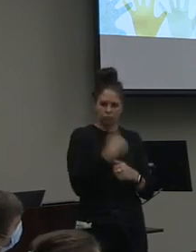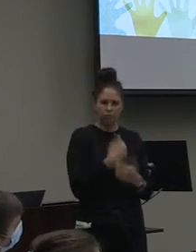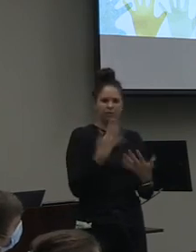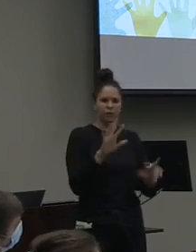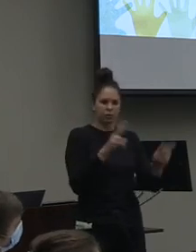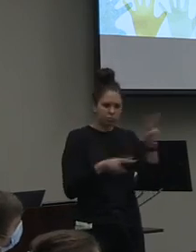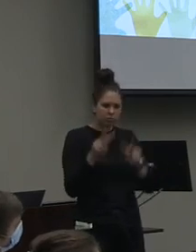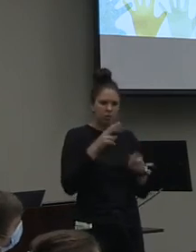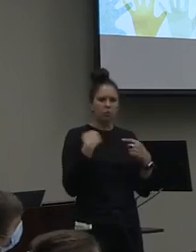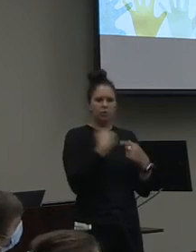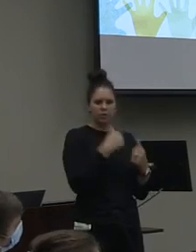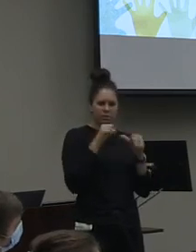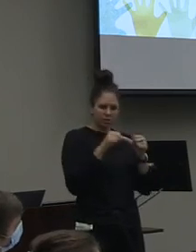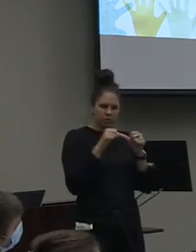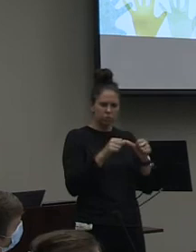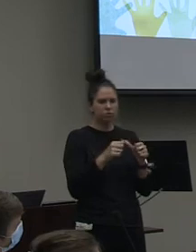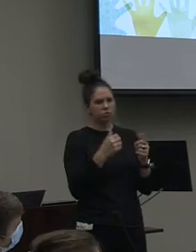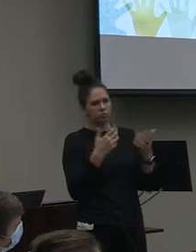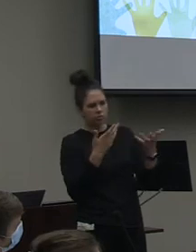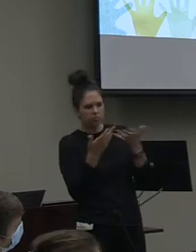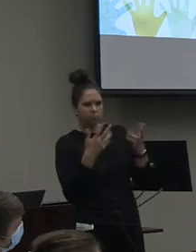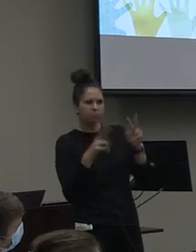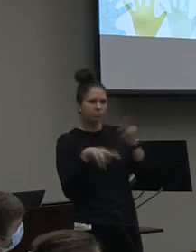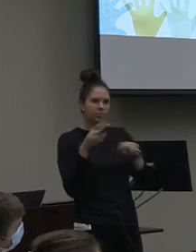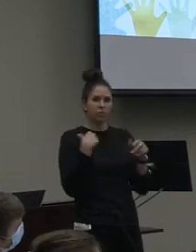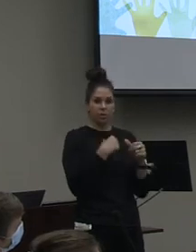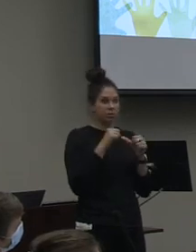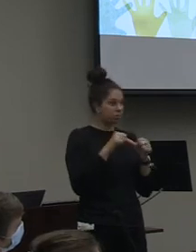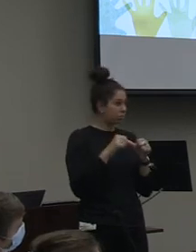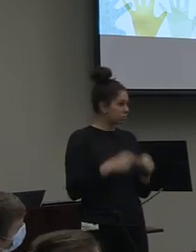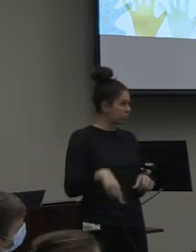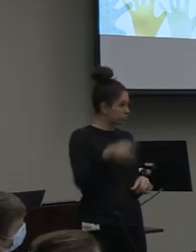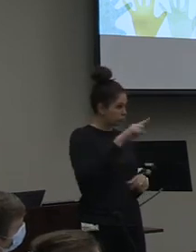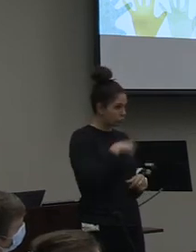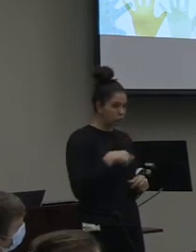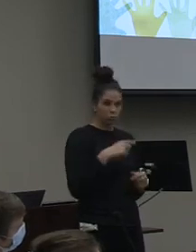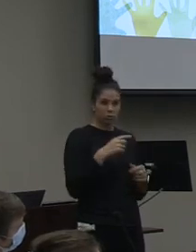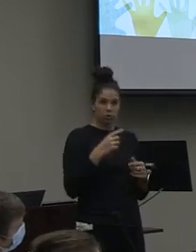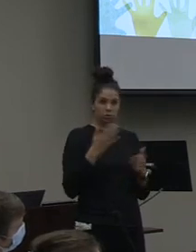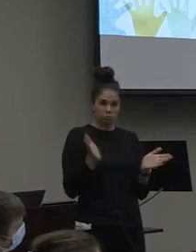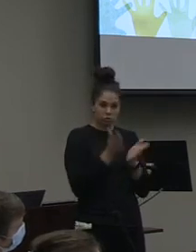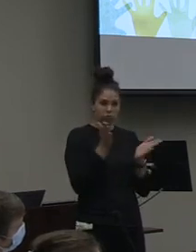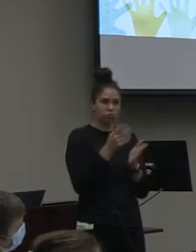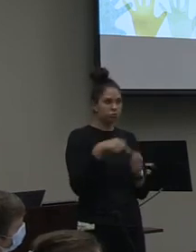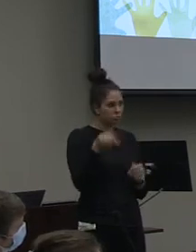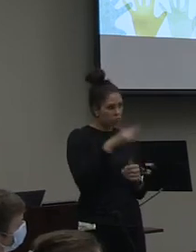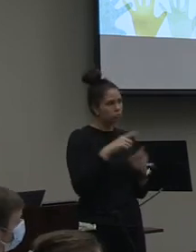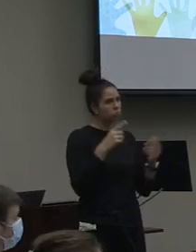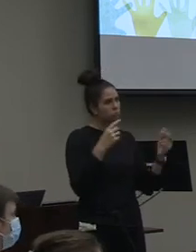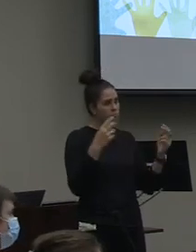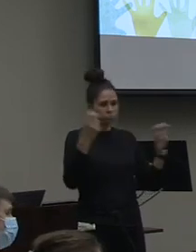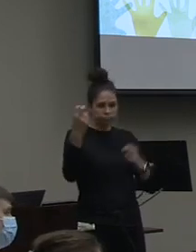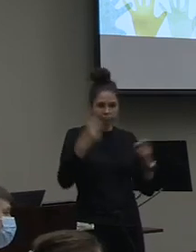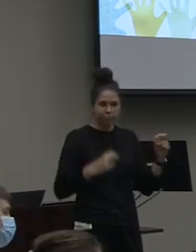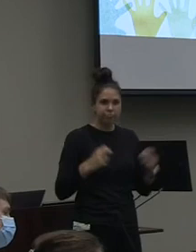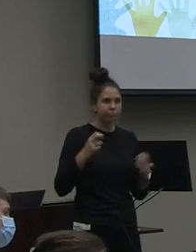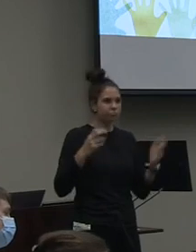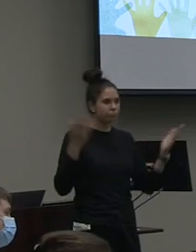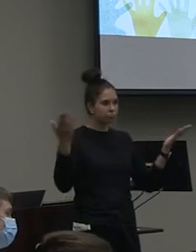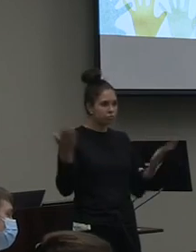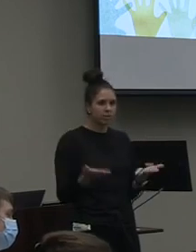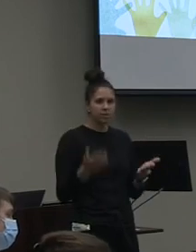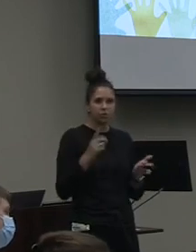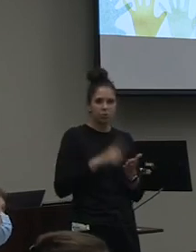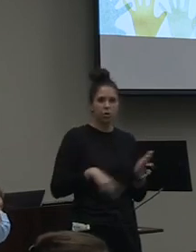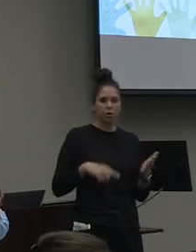at. We encourage you all to and bring to the table here and to us as we talk about